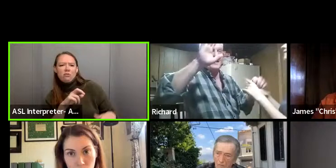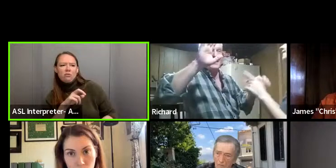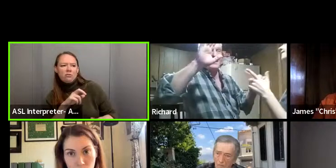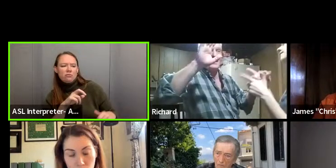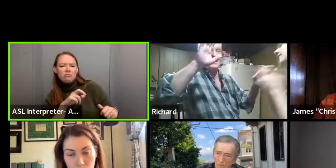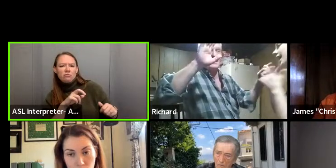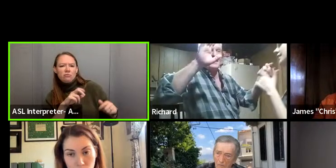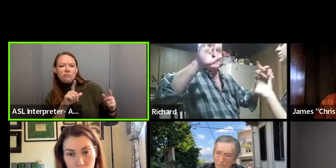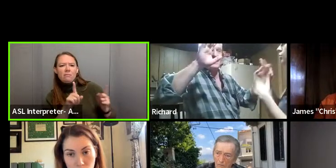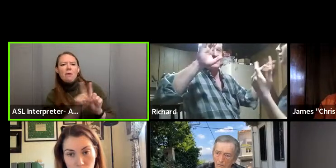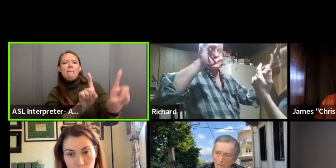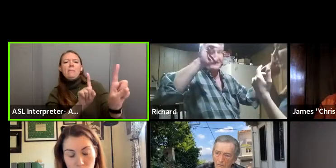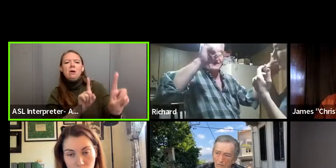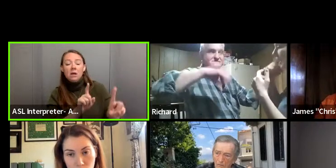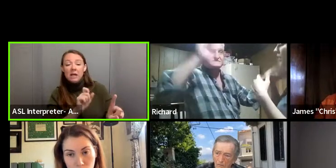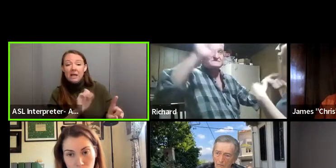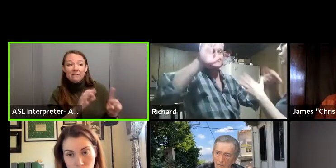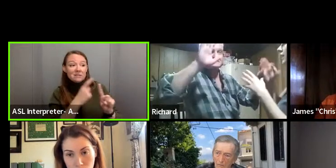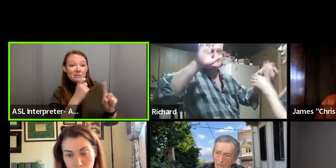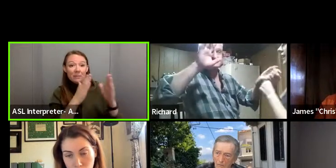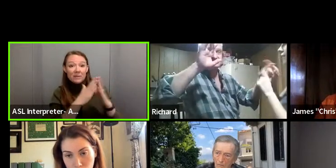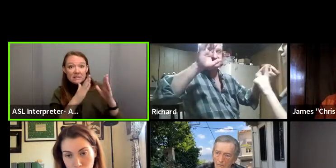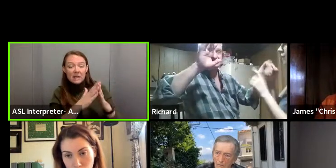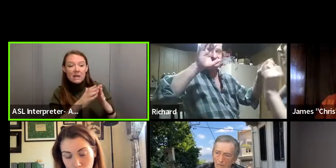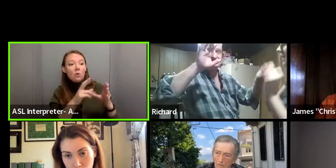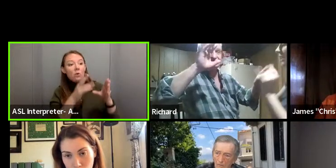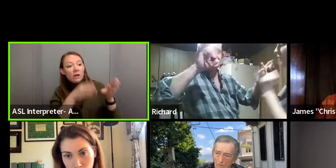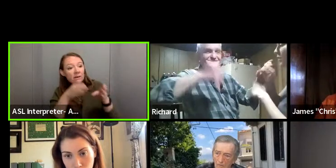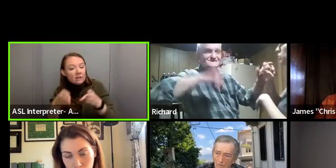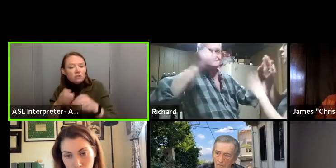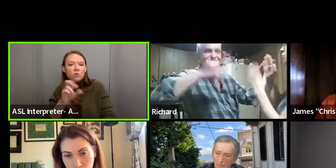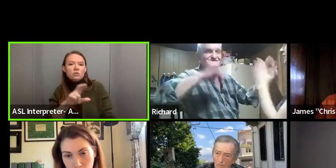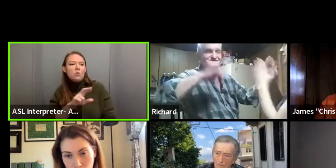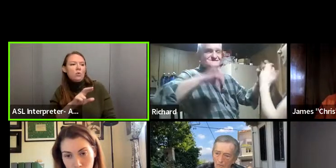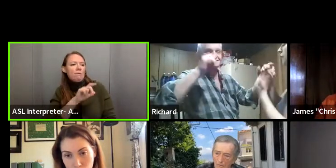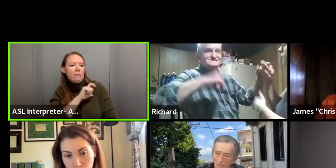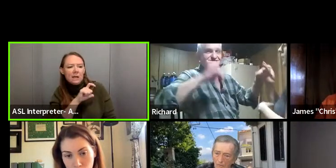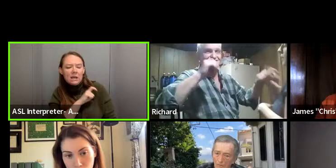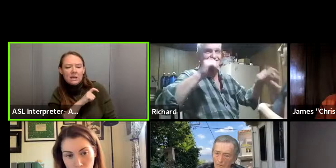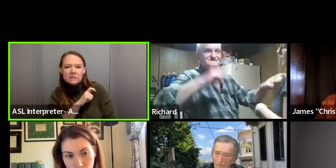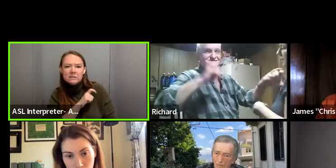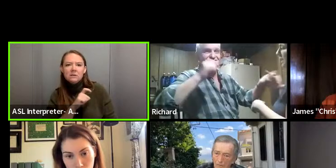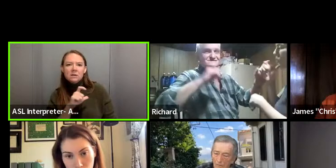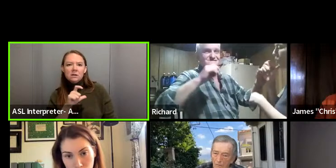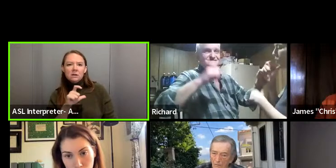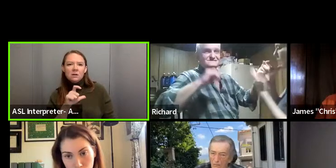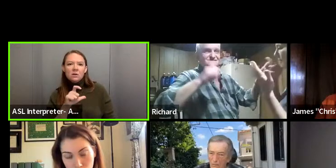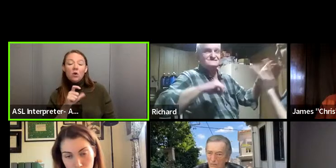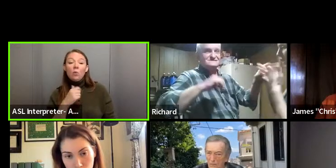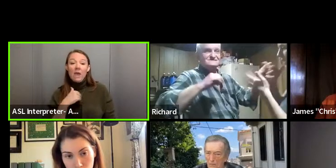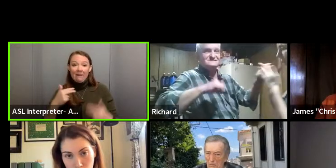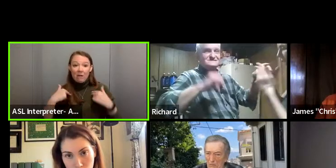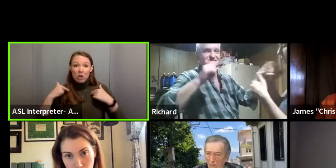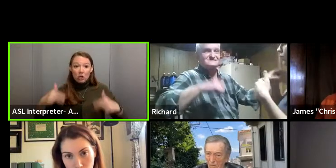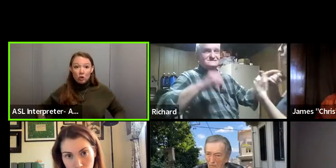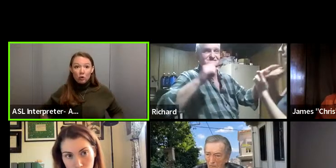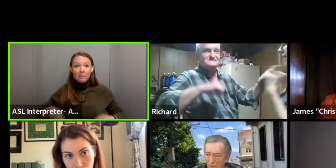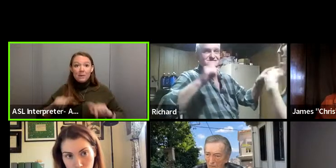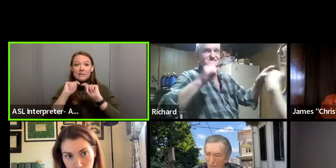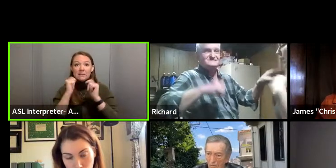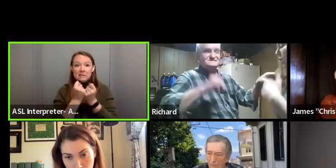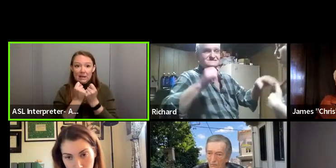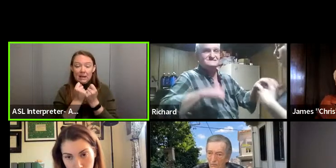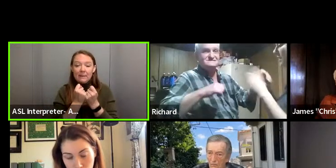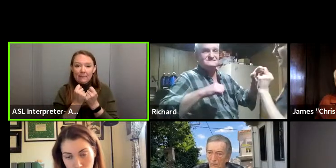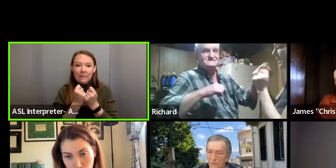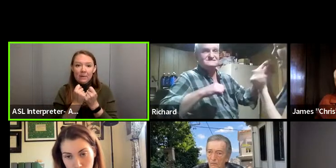from individuals or from police or from whoever those come in through. We have a human team that can connect the time and